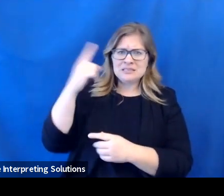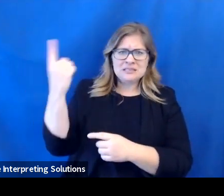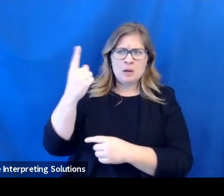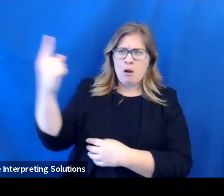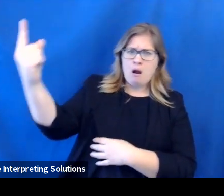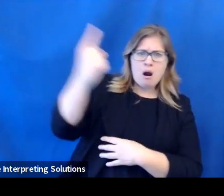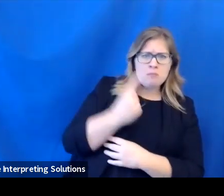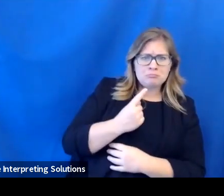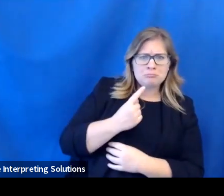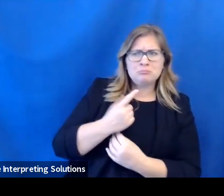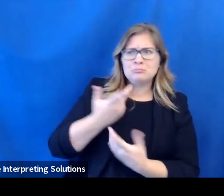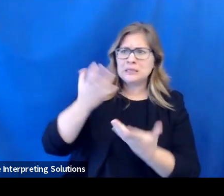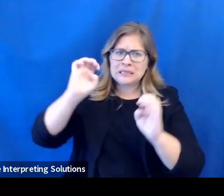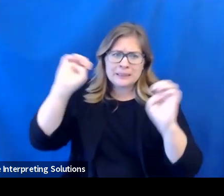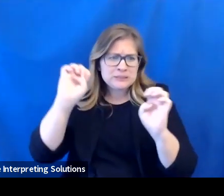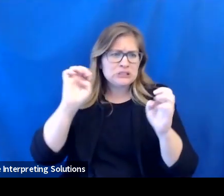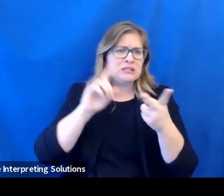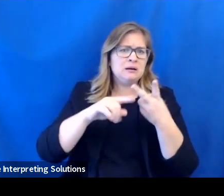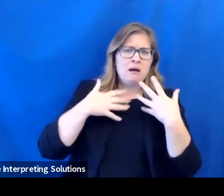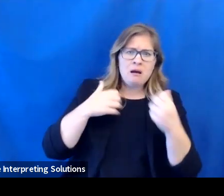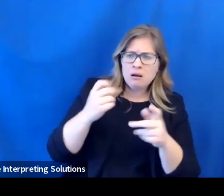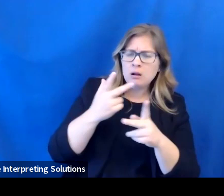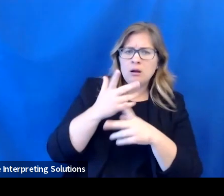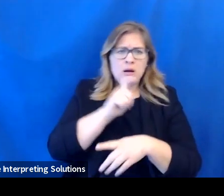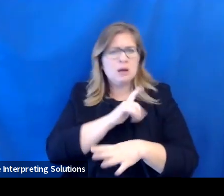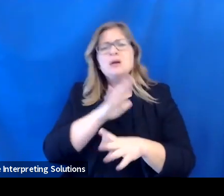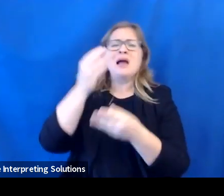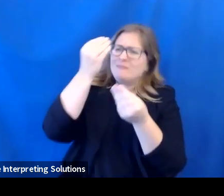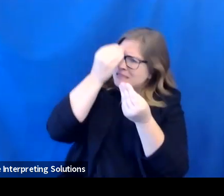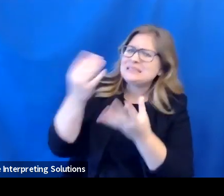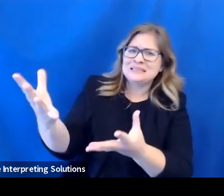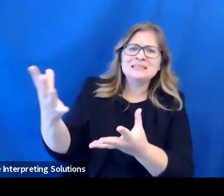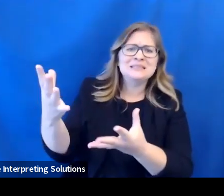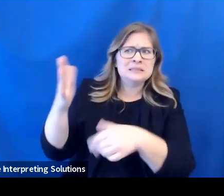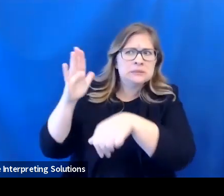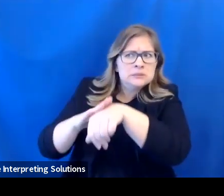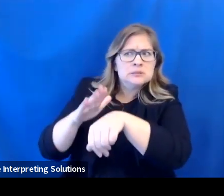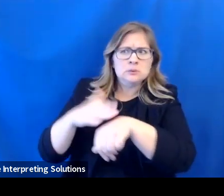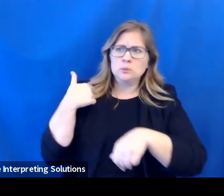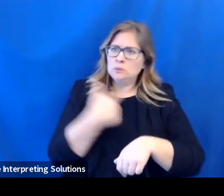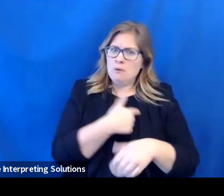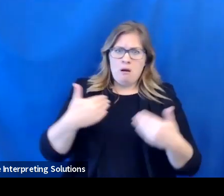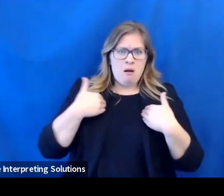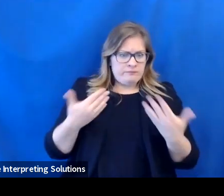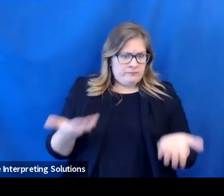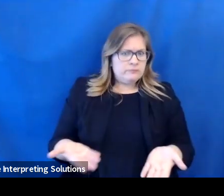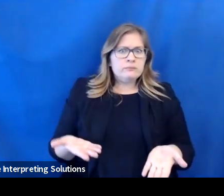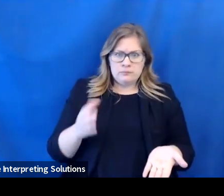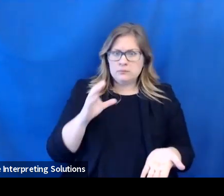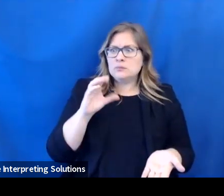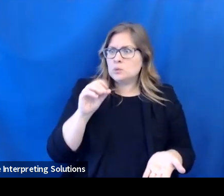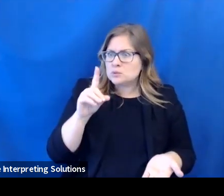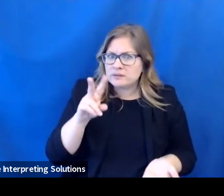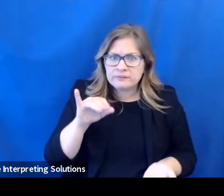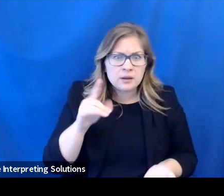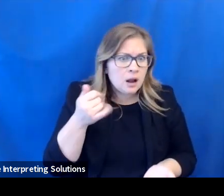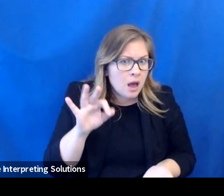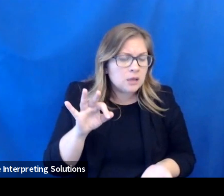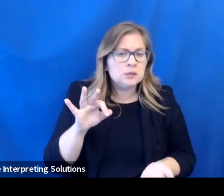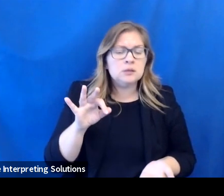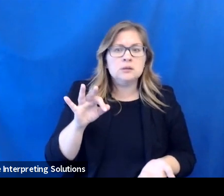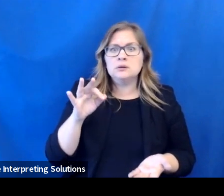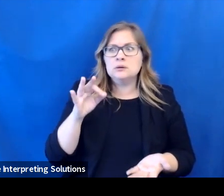that callers do share that information with their healthcare providers, whether those are emergency responders or their regular